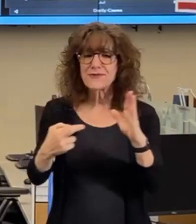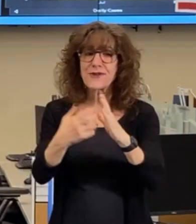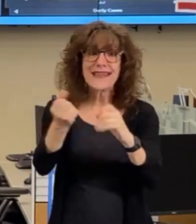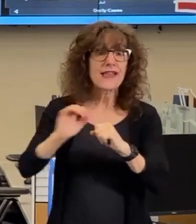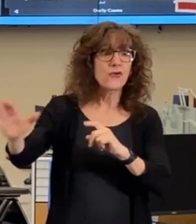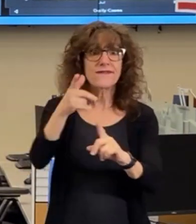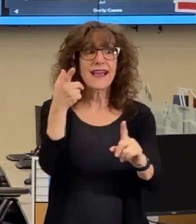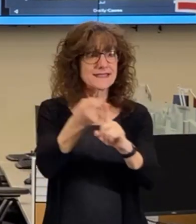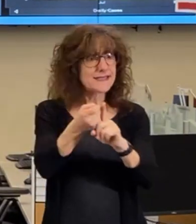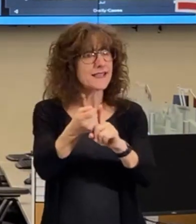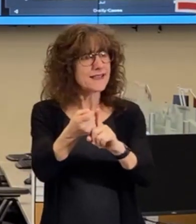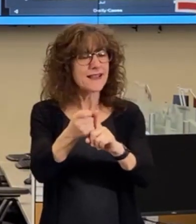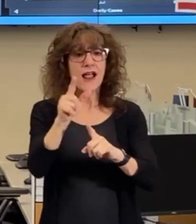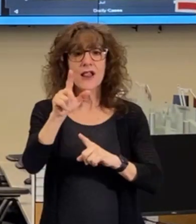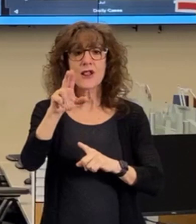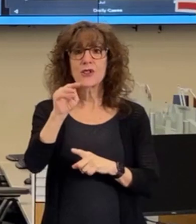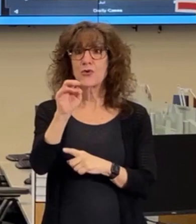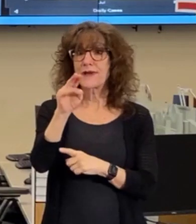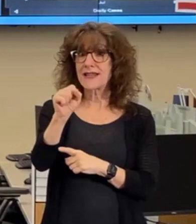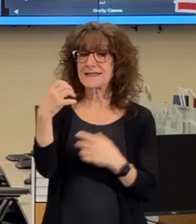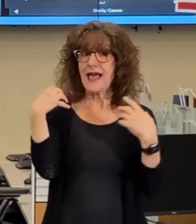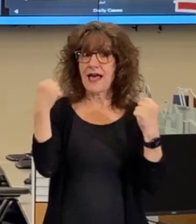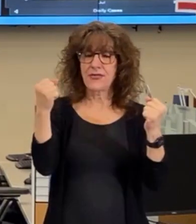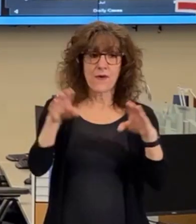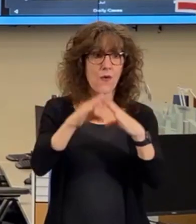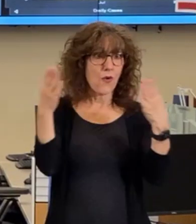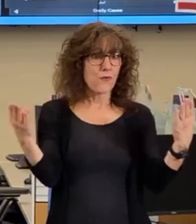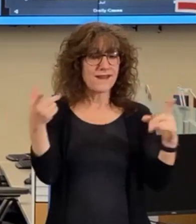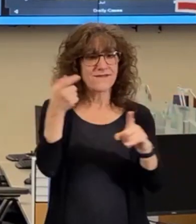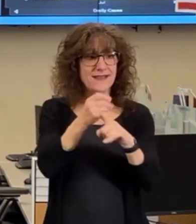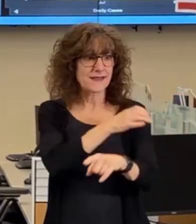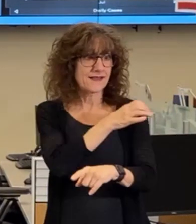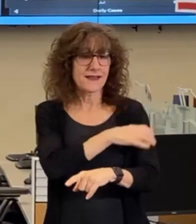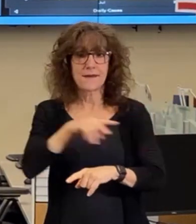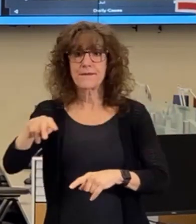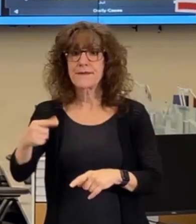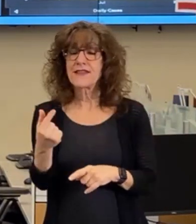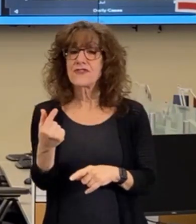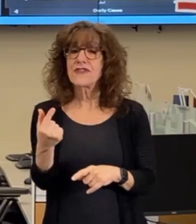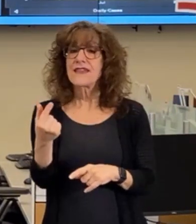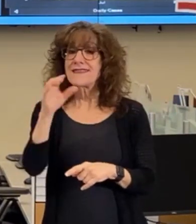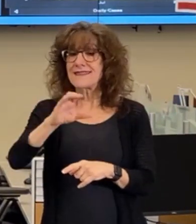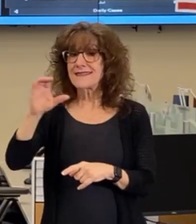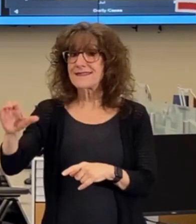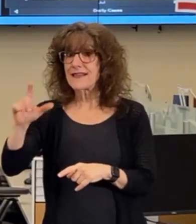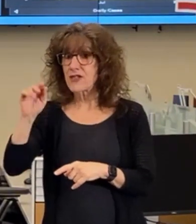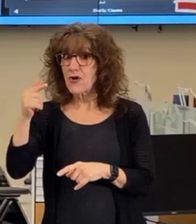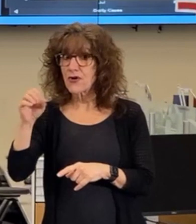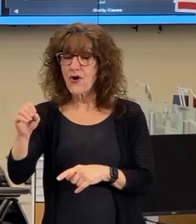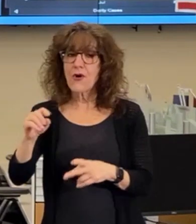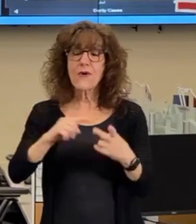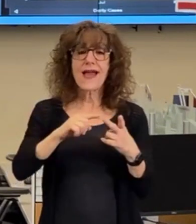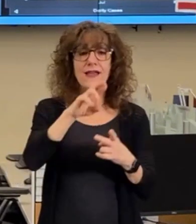vaccinated. Luminous Health has opened vaccine clinics at Prince George's County Community College in Largo and